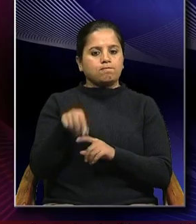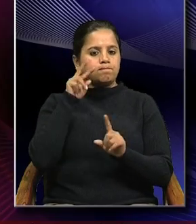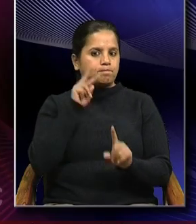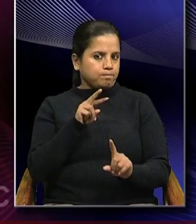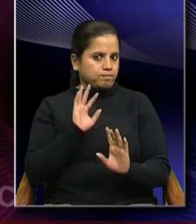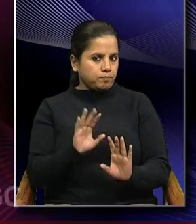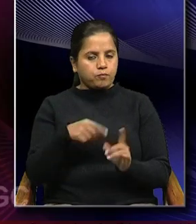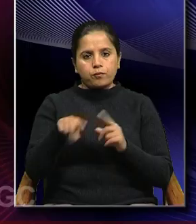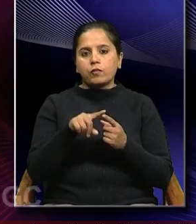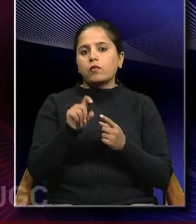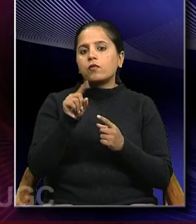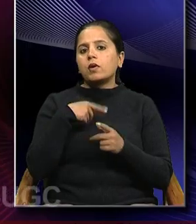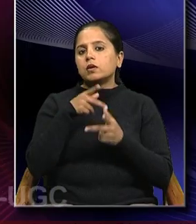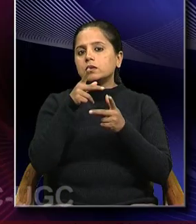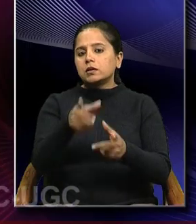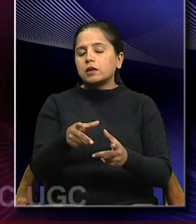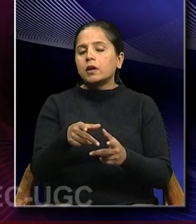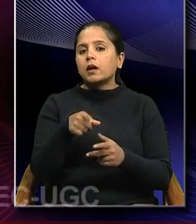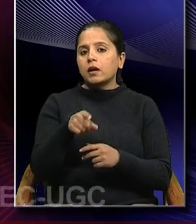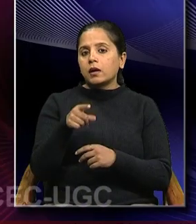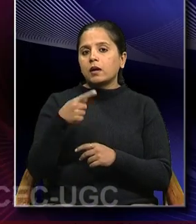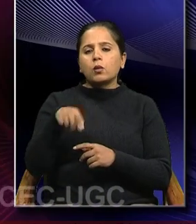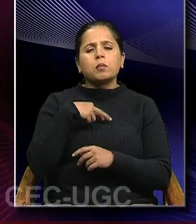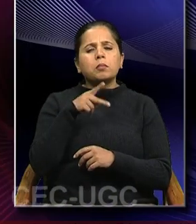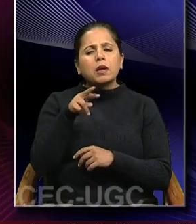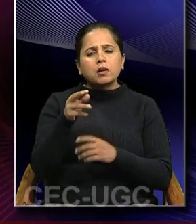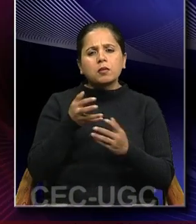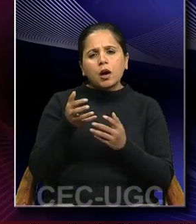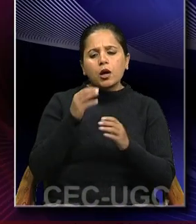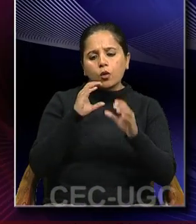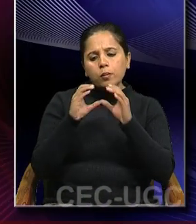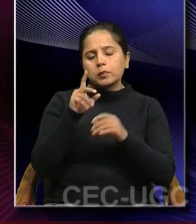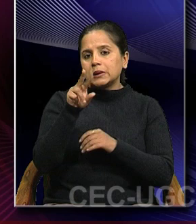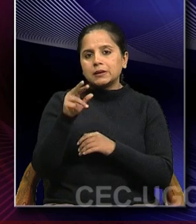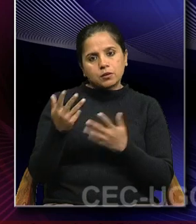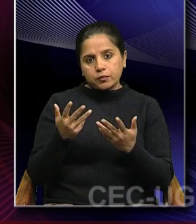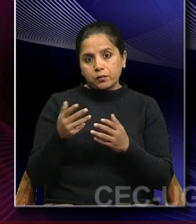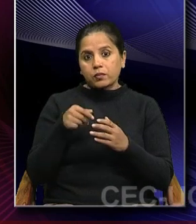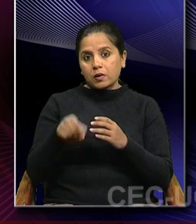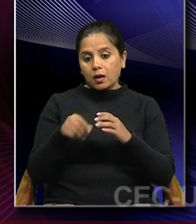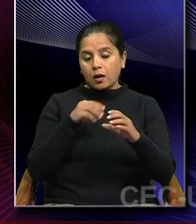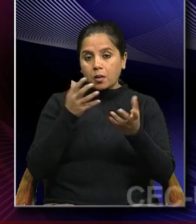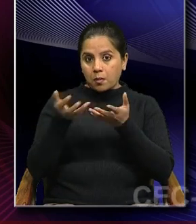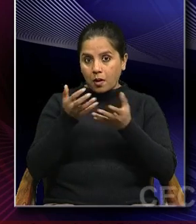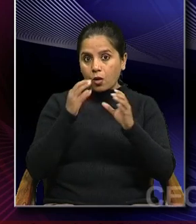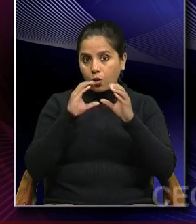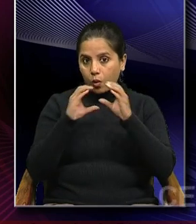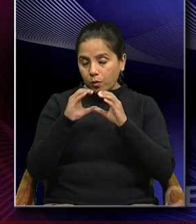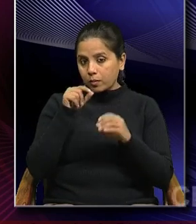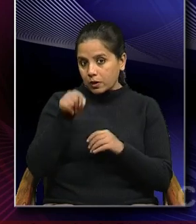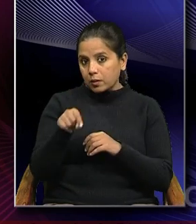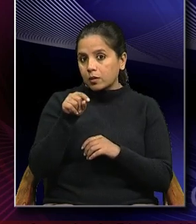So, let me first tell you what exactly we mean by marketing communication. Marketing communication